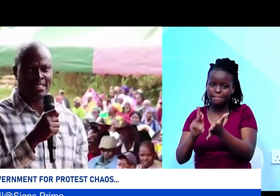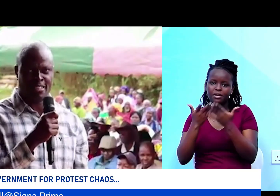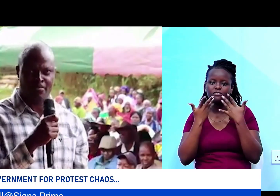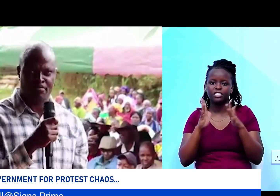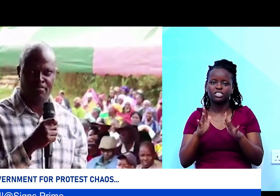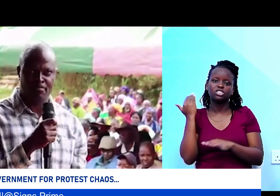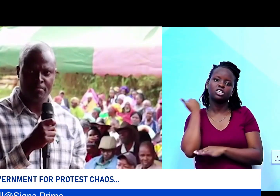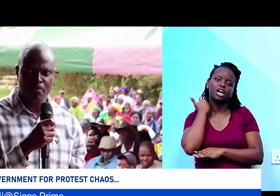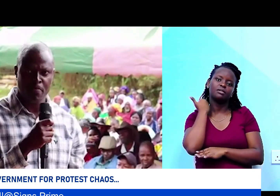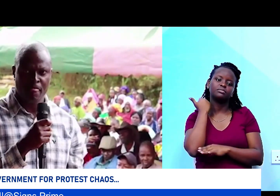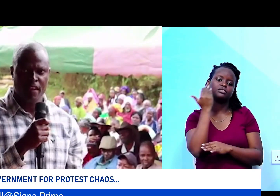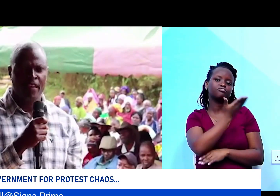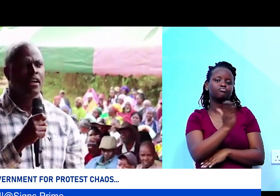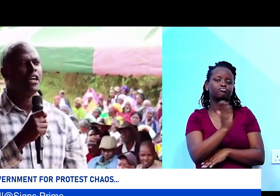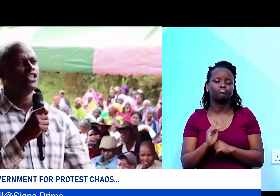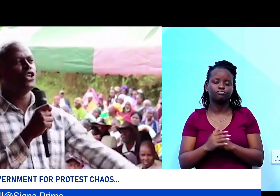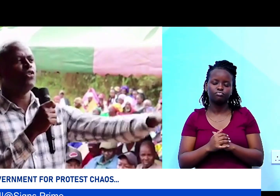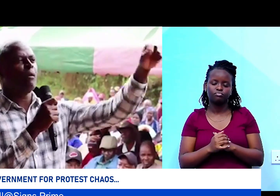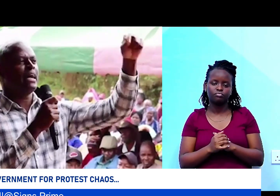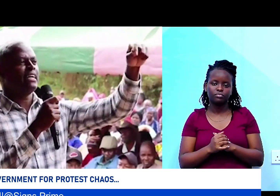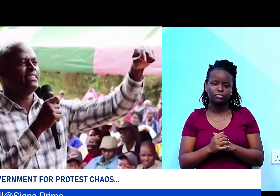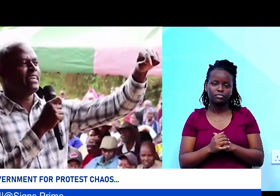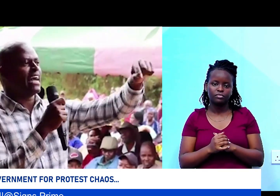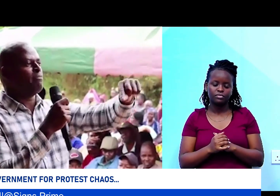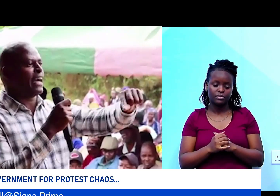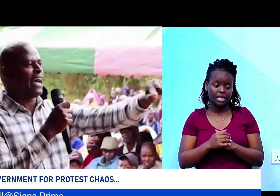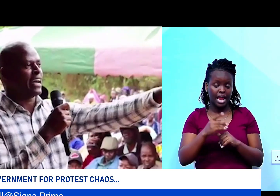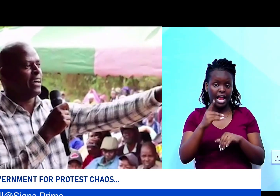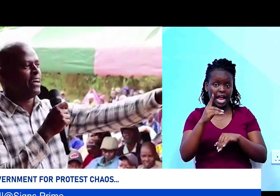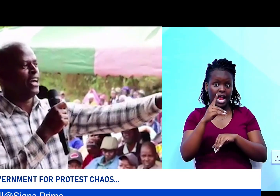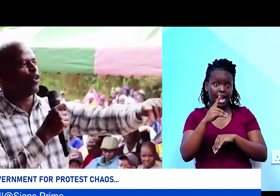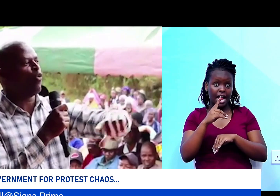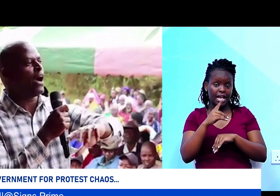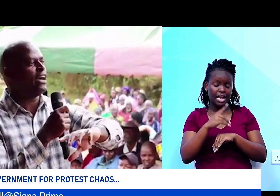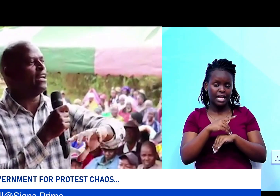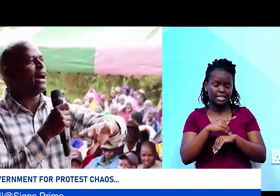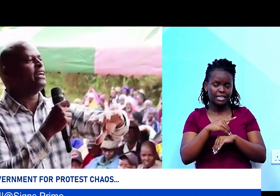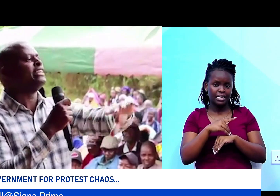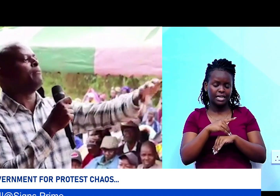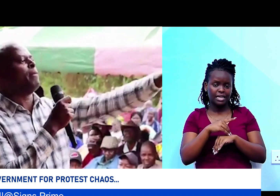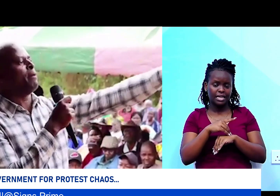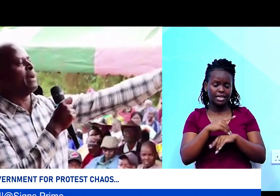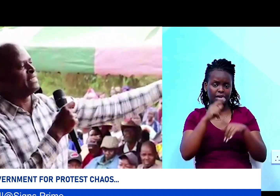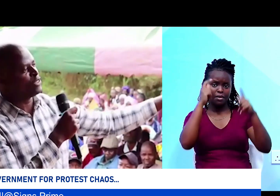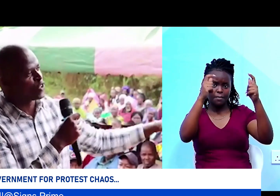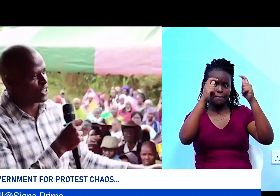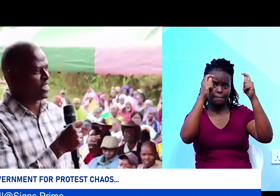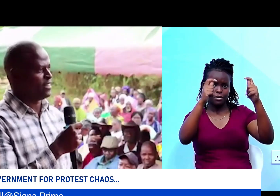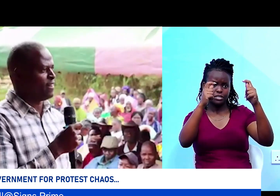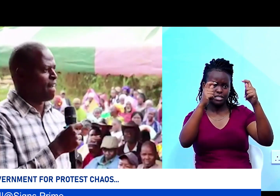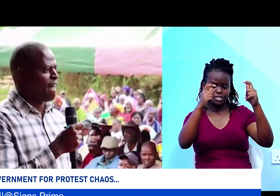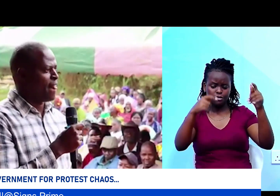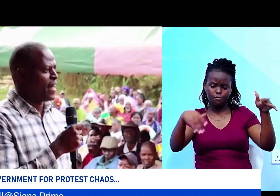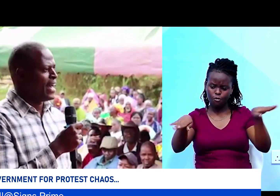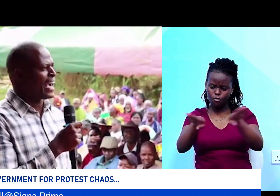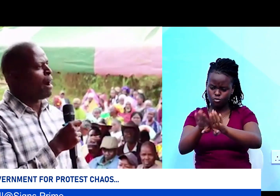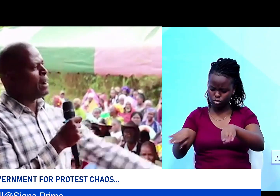criminalities. Siku ya Monday ni serikali peke yake ilikuwa inalinda mabarabara zetu zote. Kama